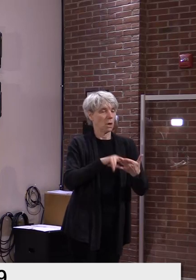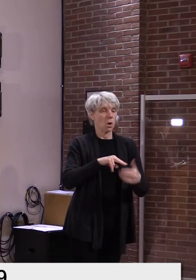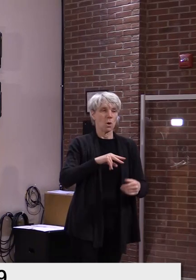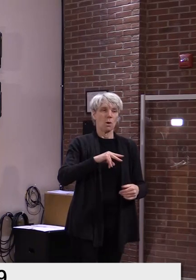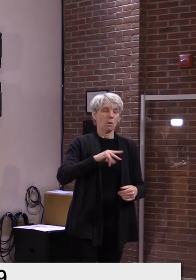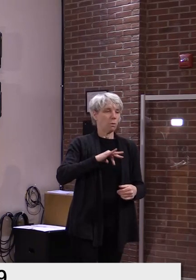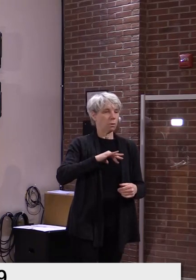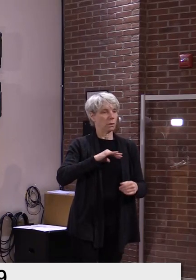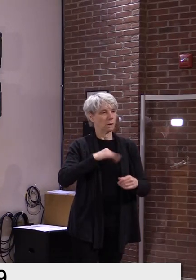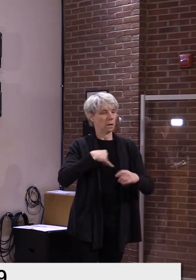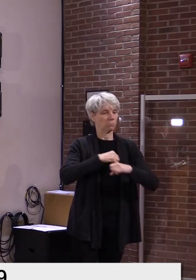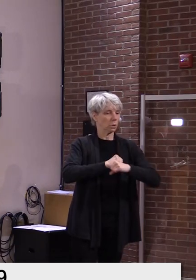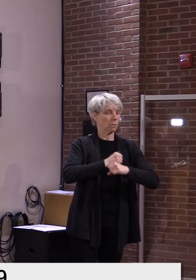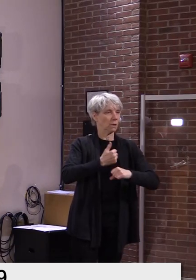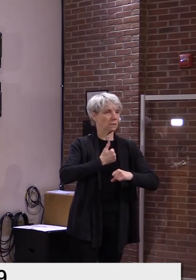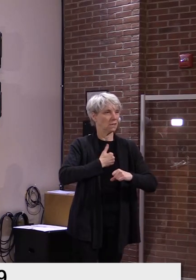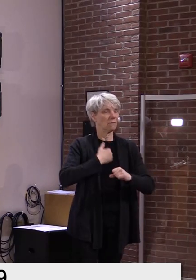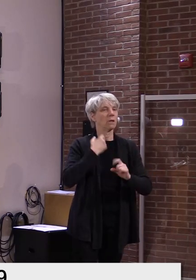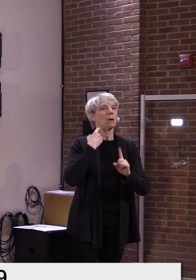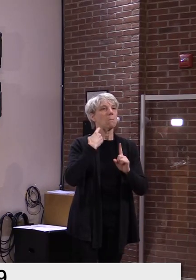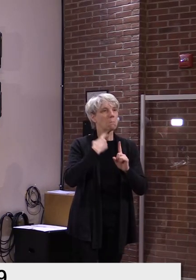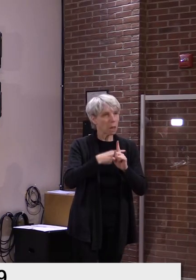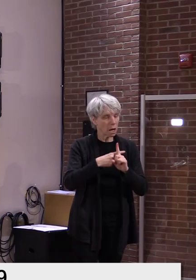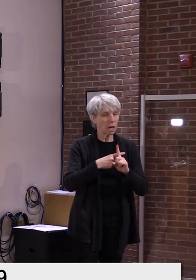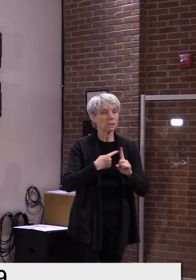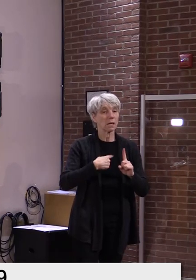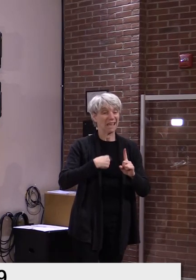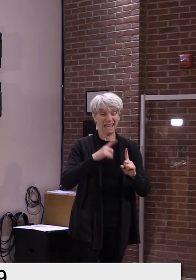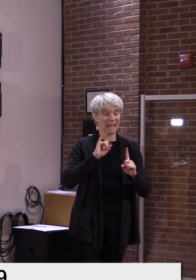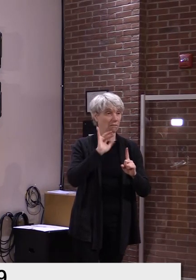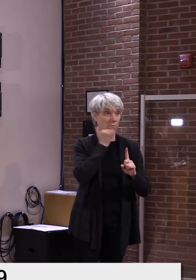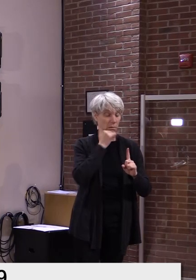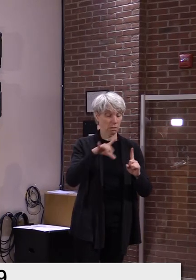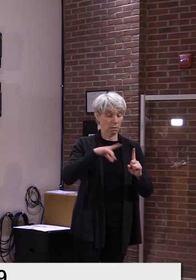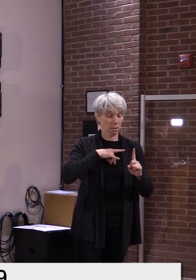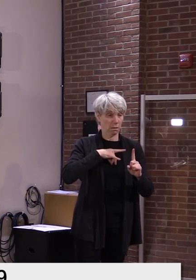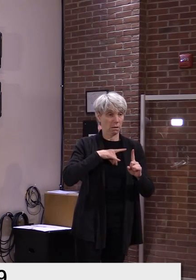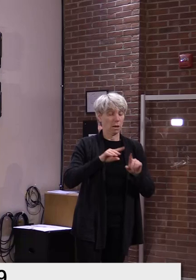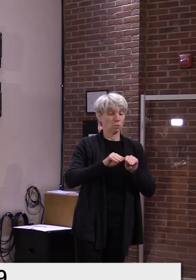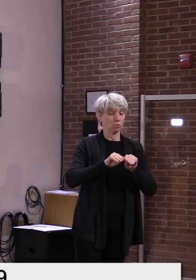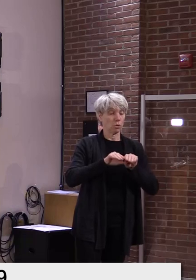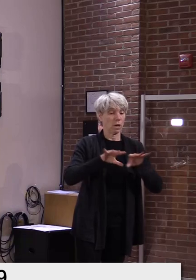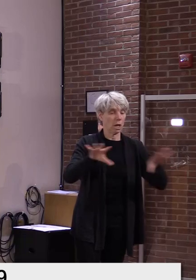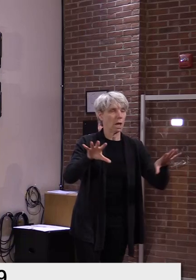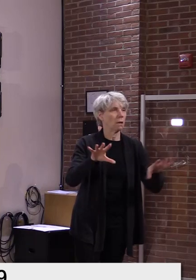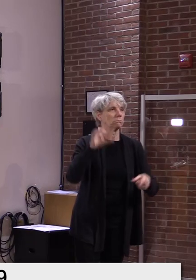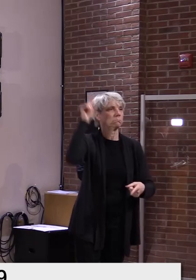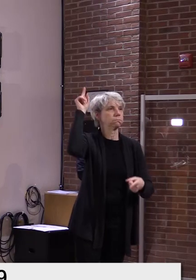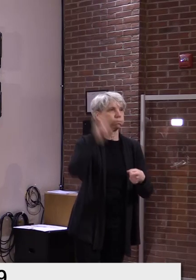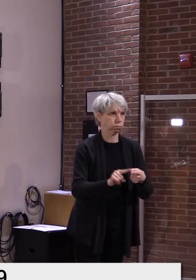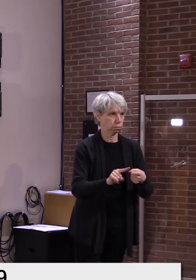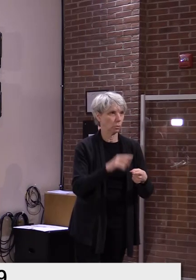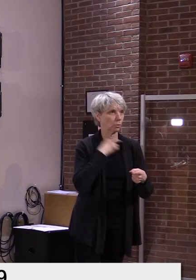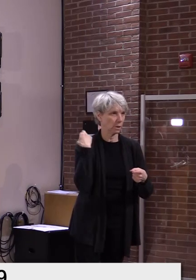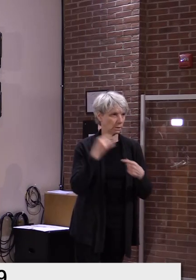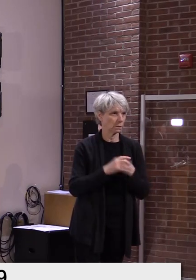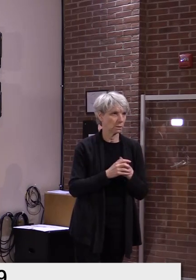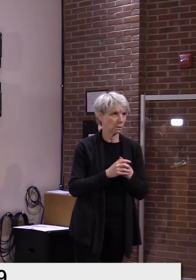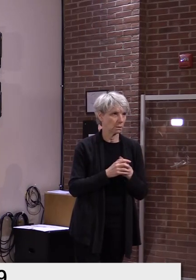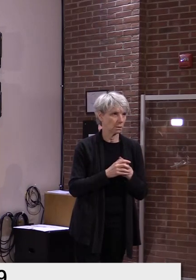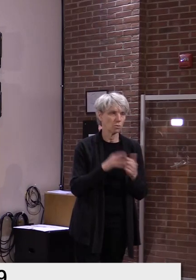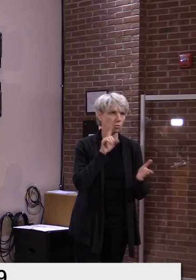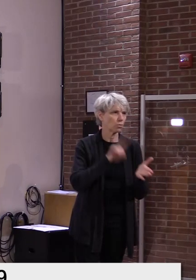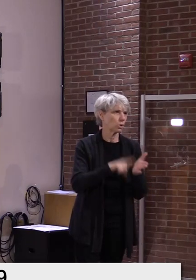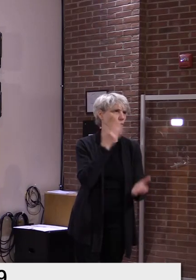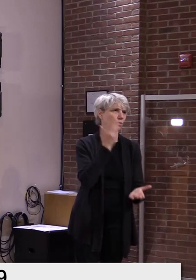also have a low risk of spreading it to others. And our data clearly shows that, as we not only see hospitalizations